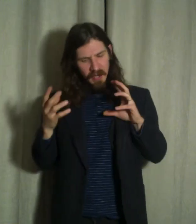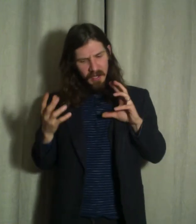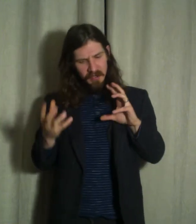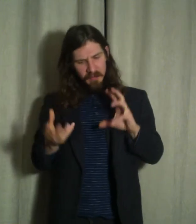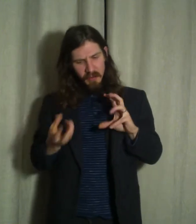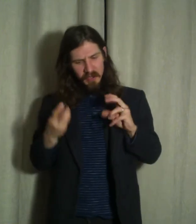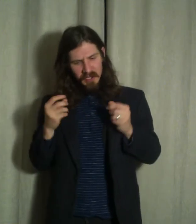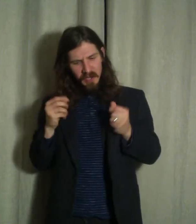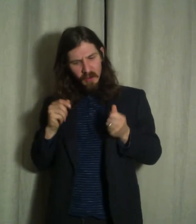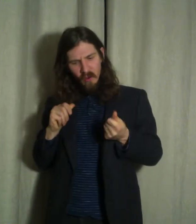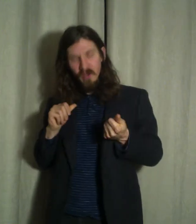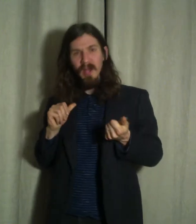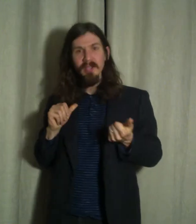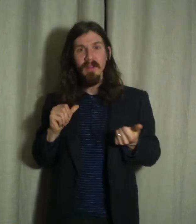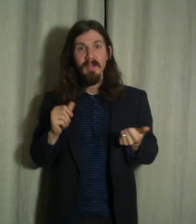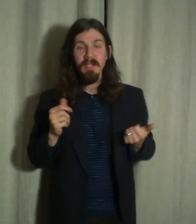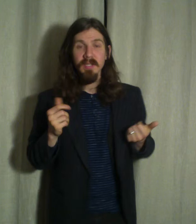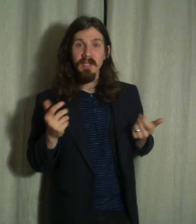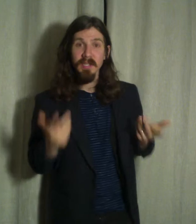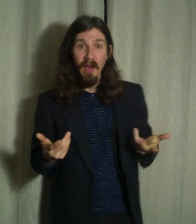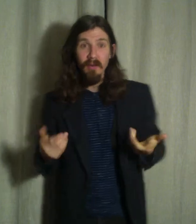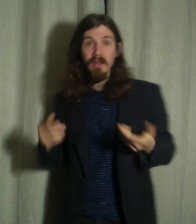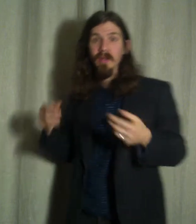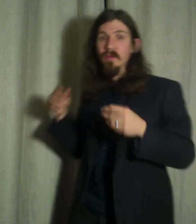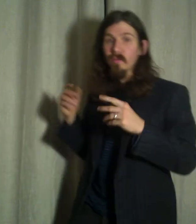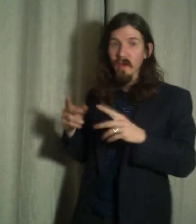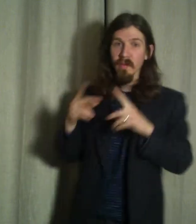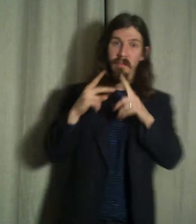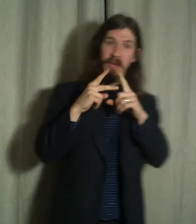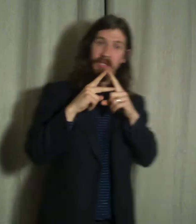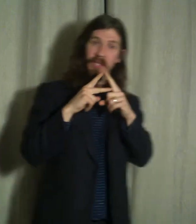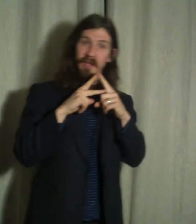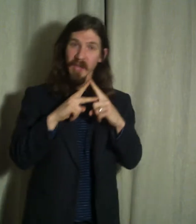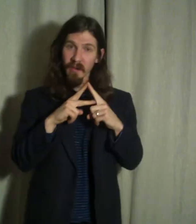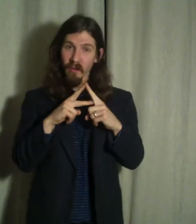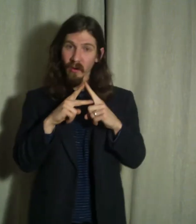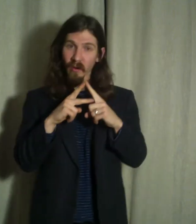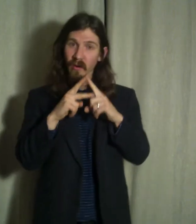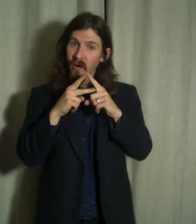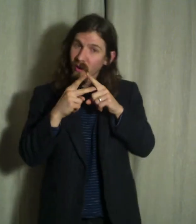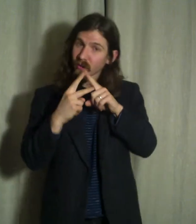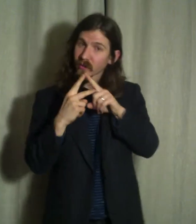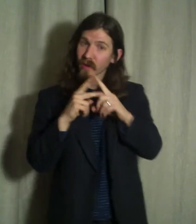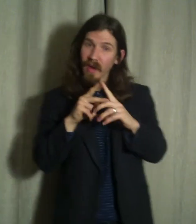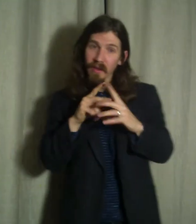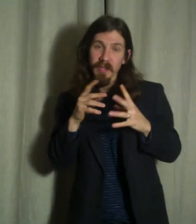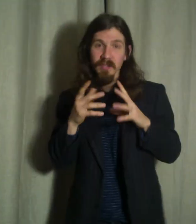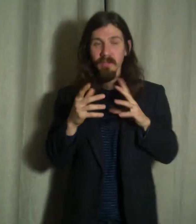And music is how we organize all of this sound. Rhythm, pitch, and timbre are the three elements of